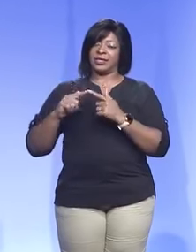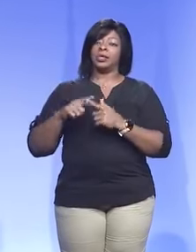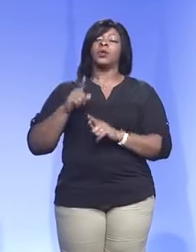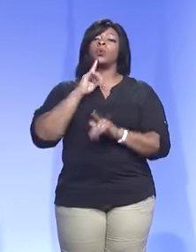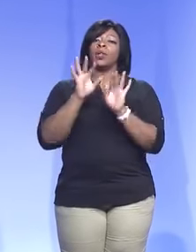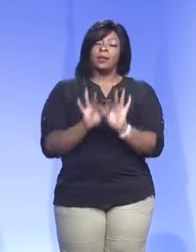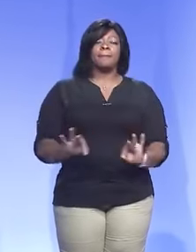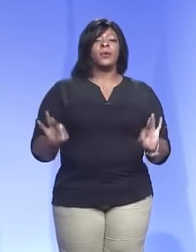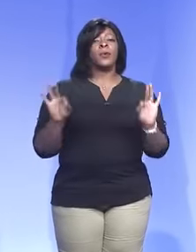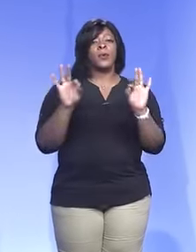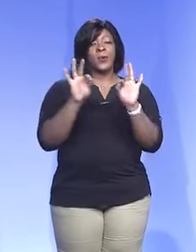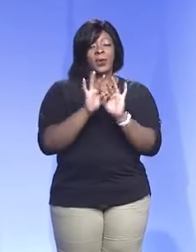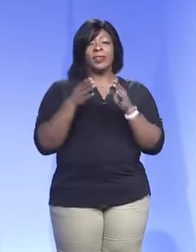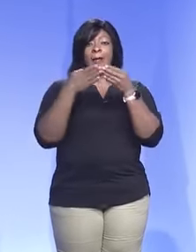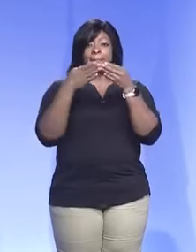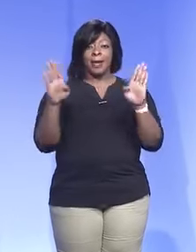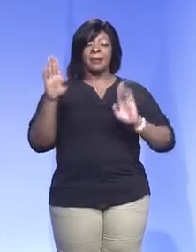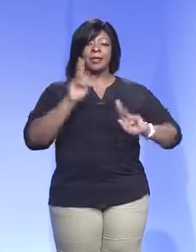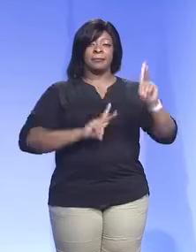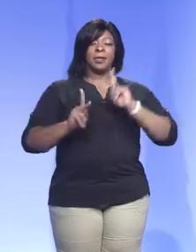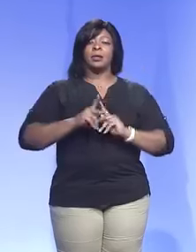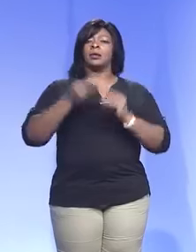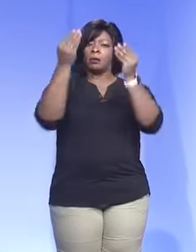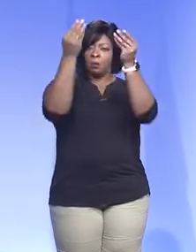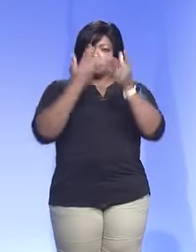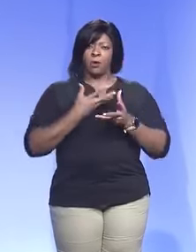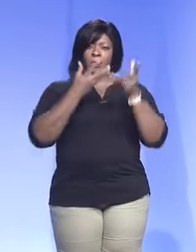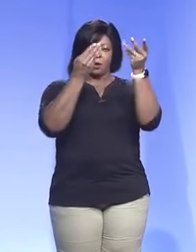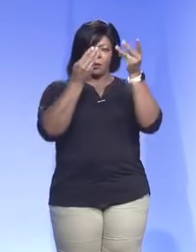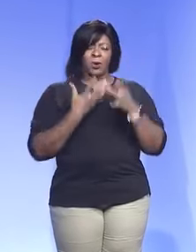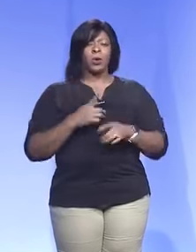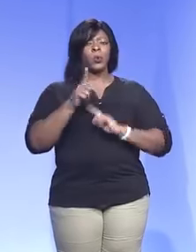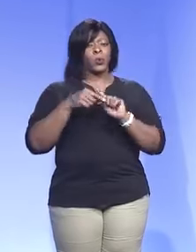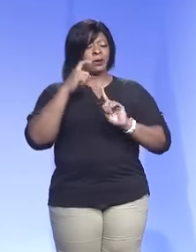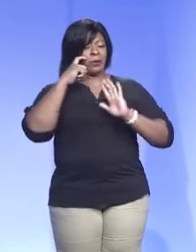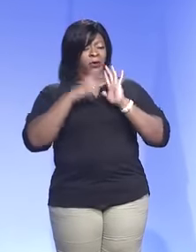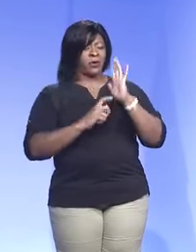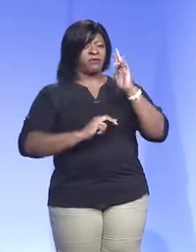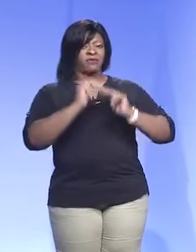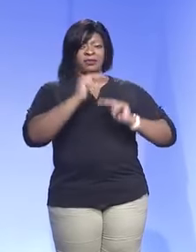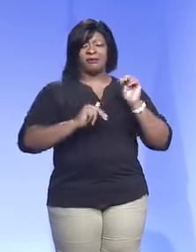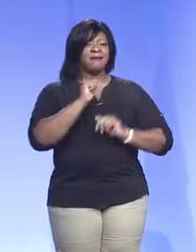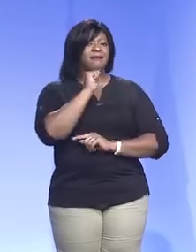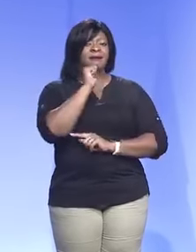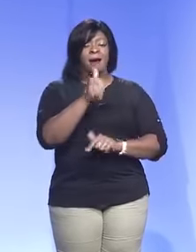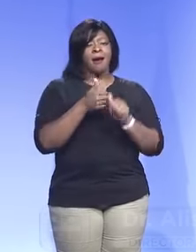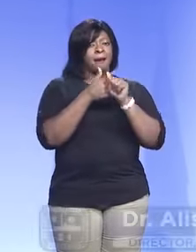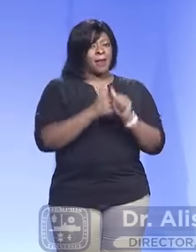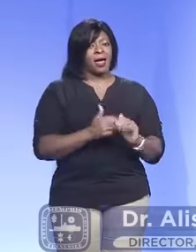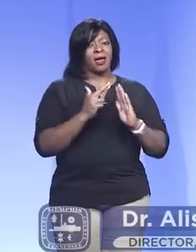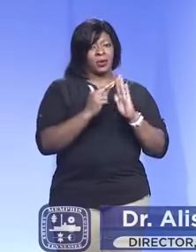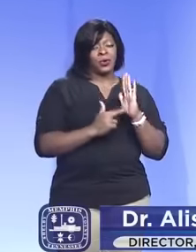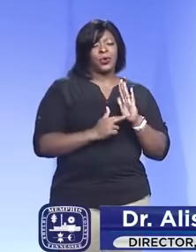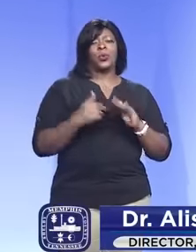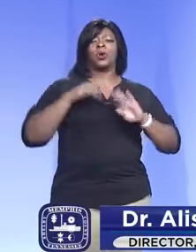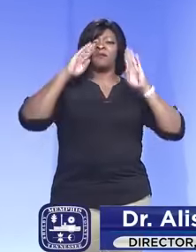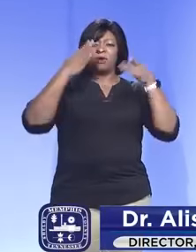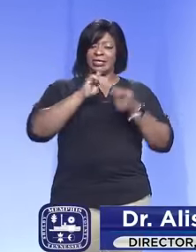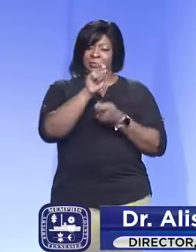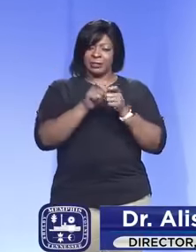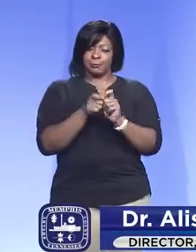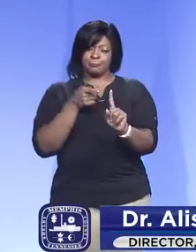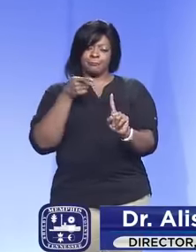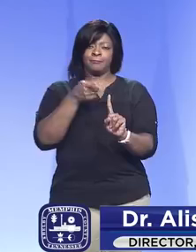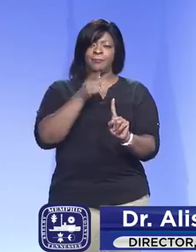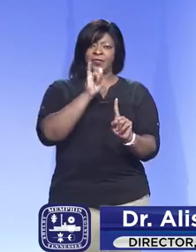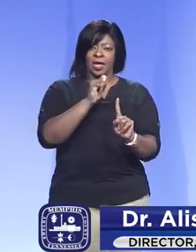really important that the public report to us when there are facilities that are non-compliant so that we can focus very specifically